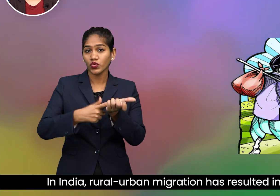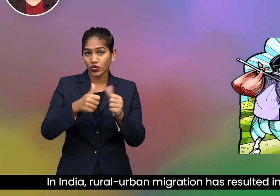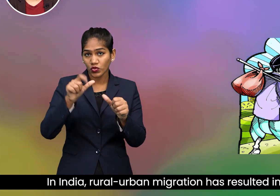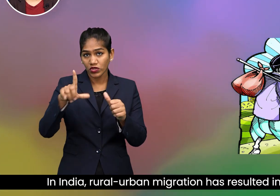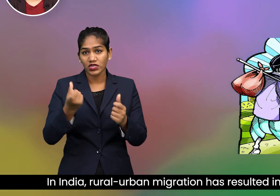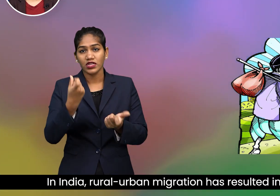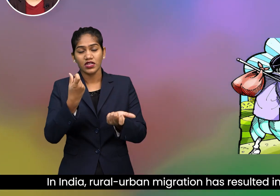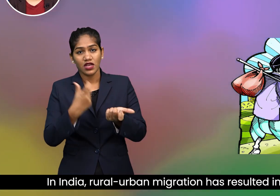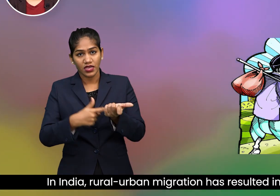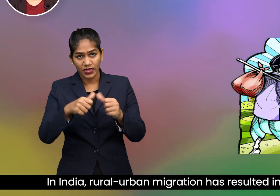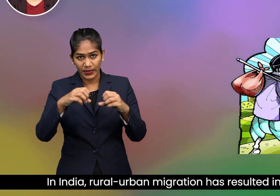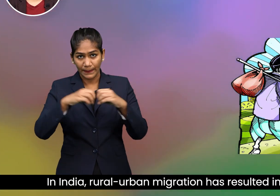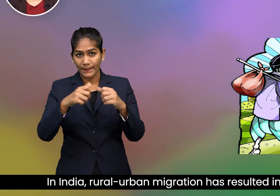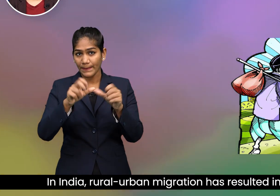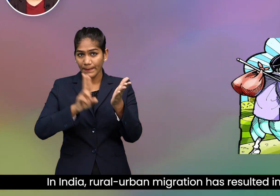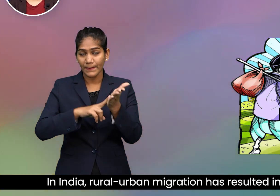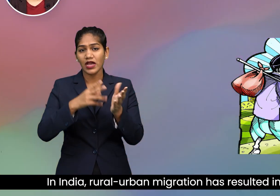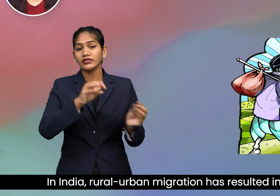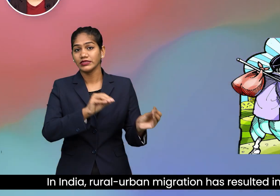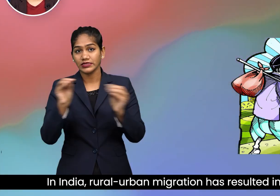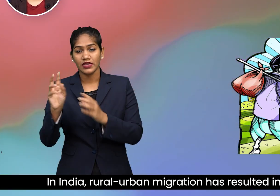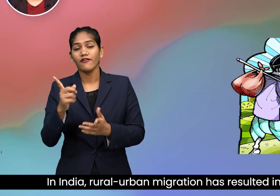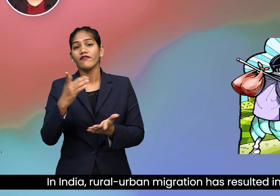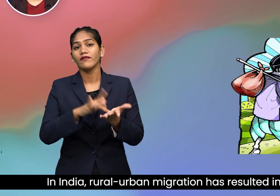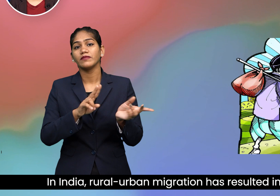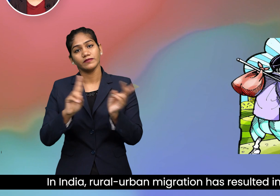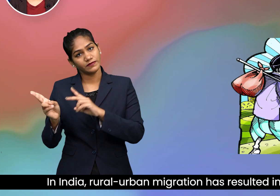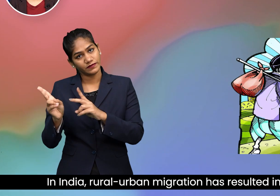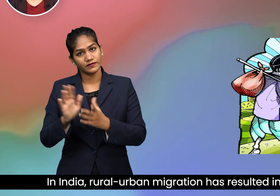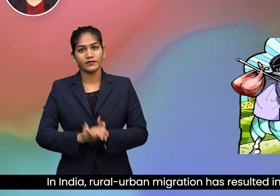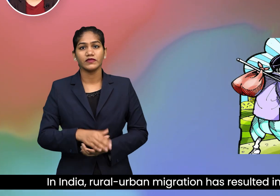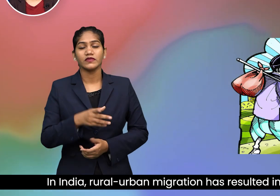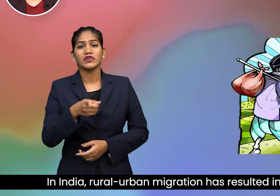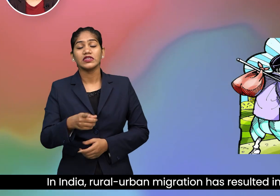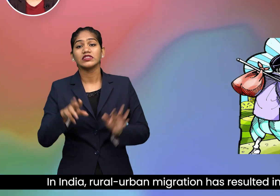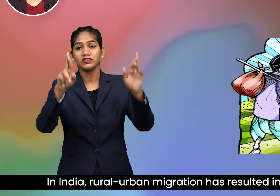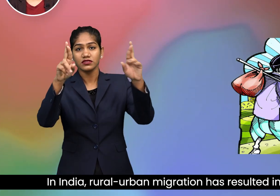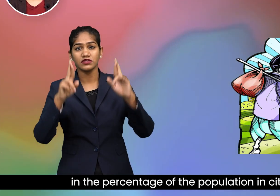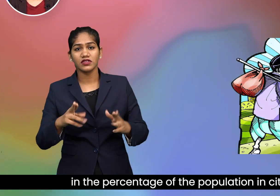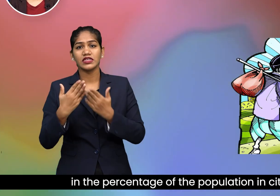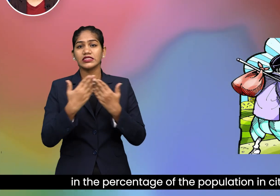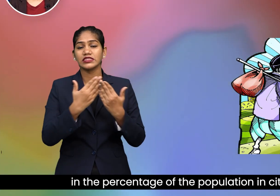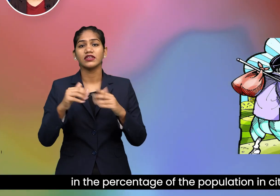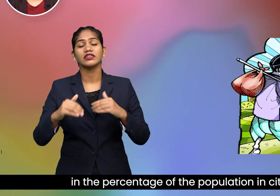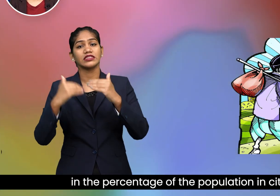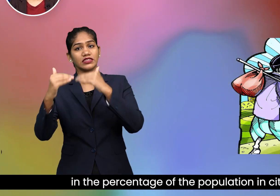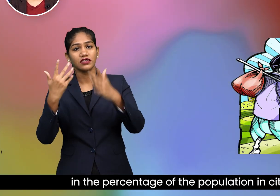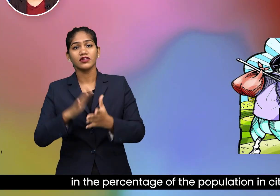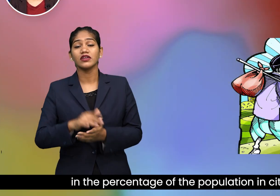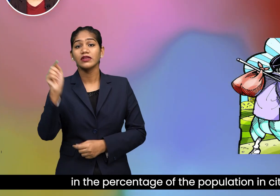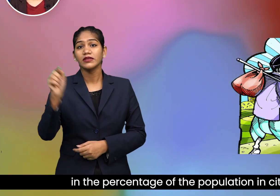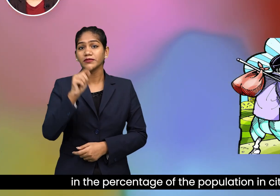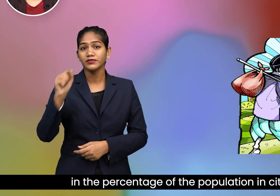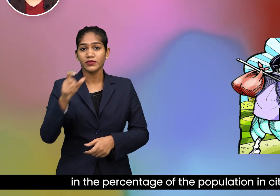rural-urban migration has resulted in a steady increase in the percentage of